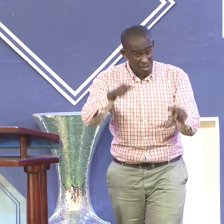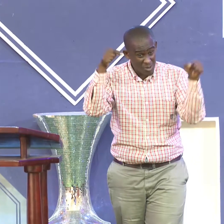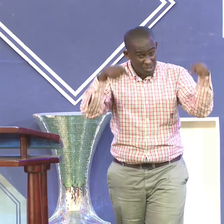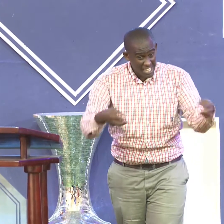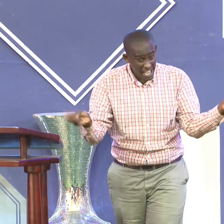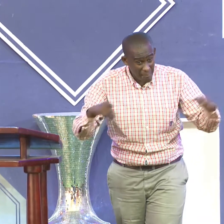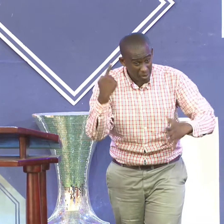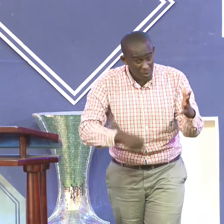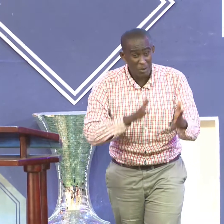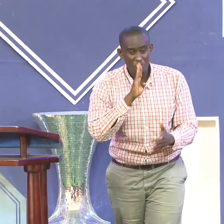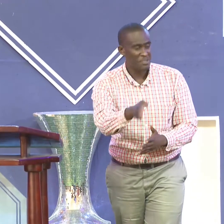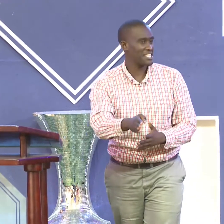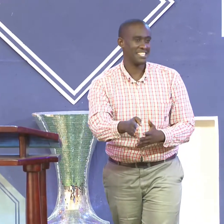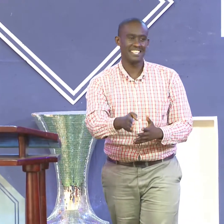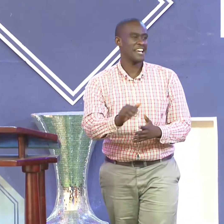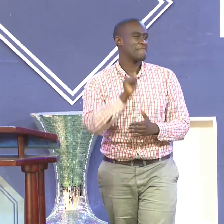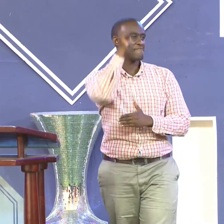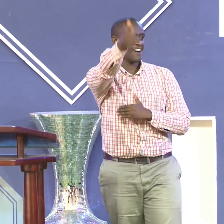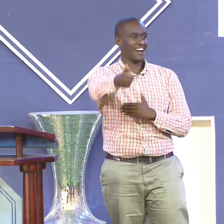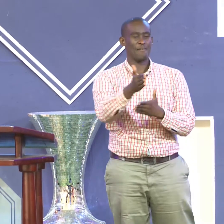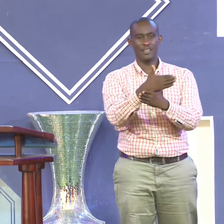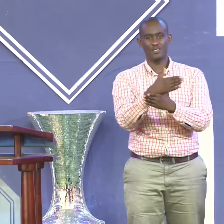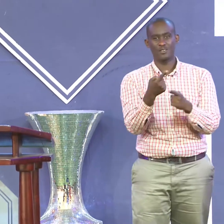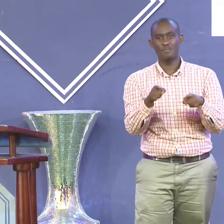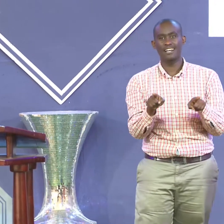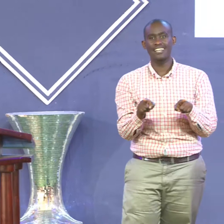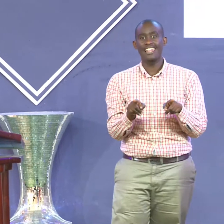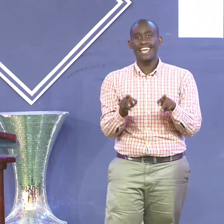you would be far in